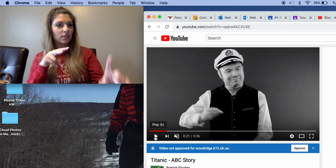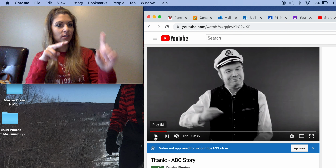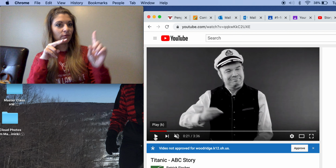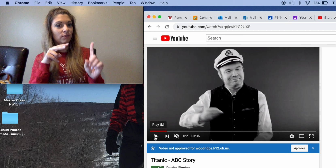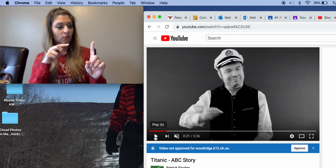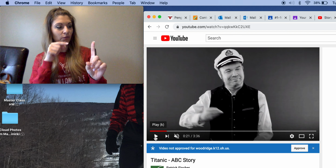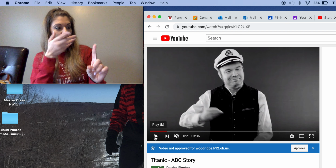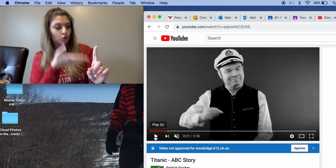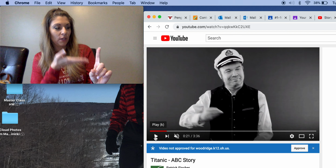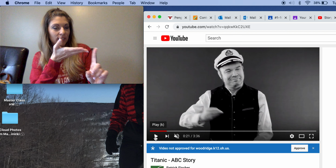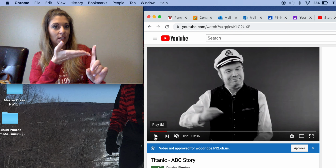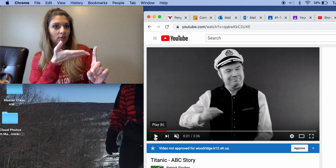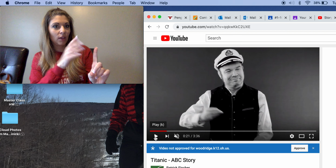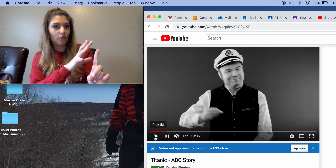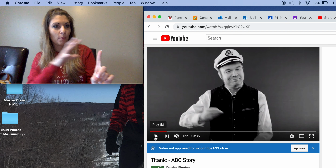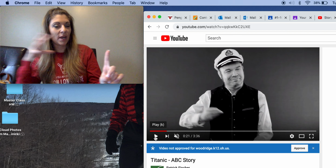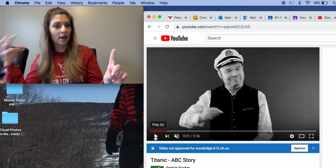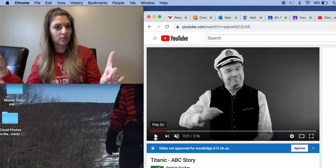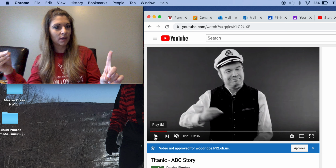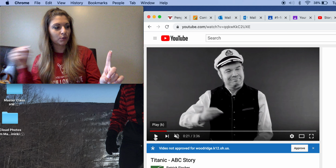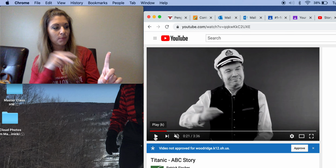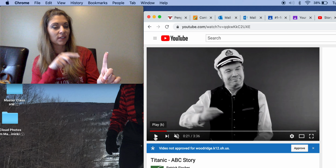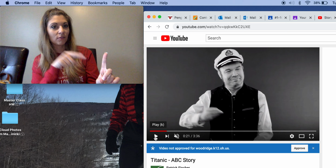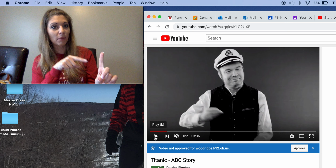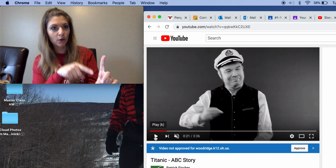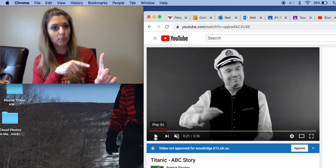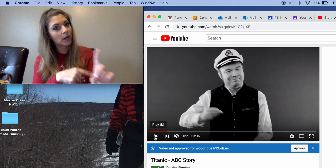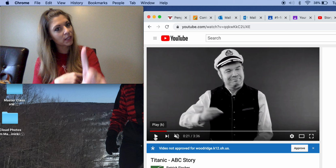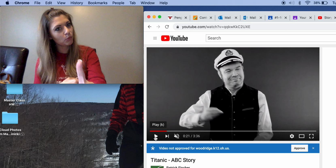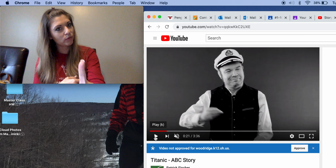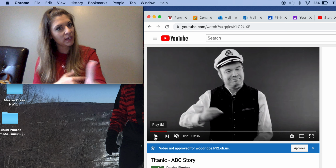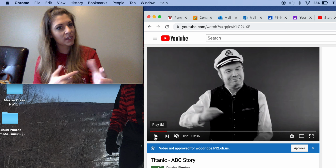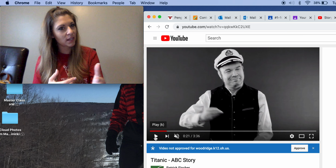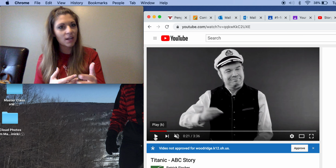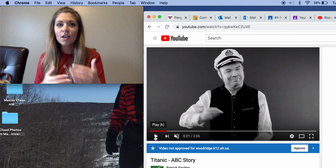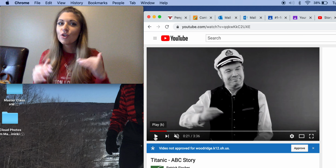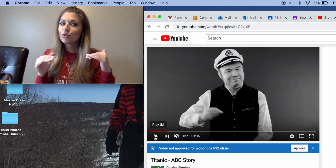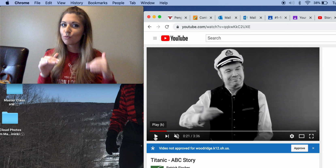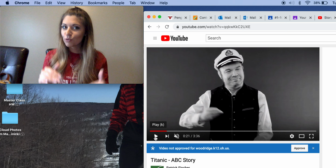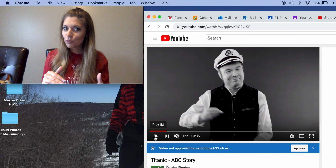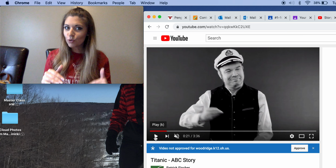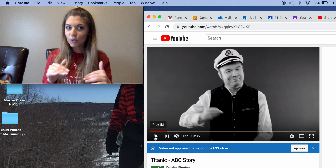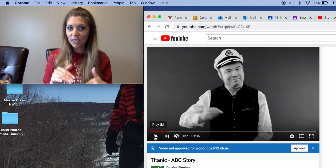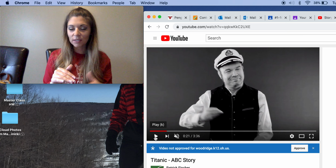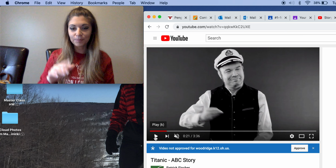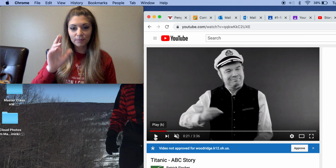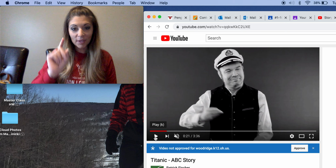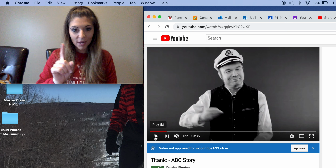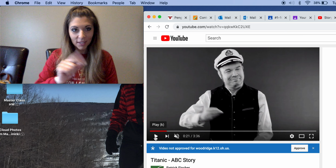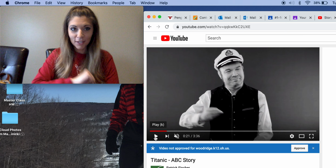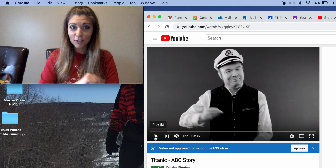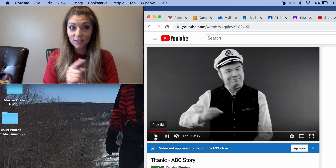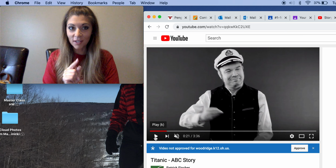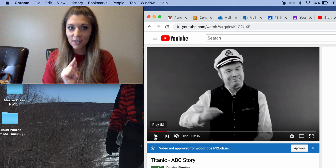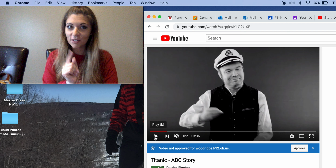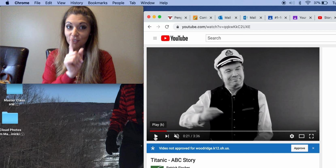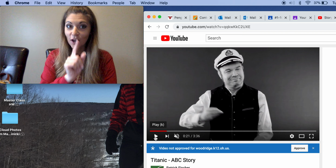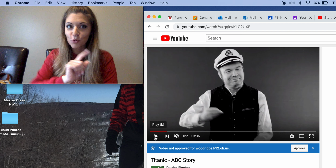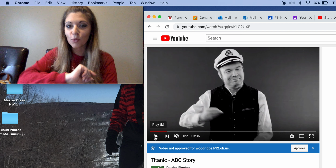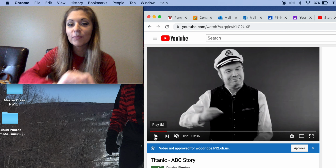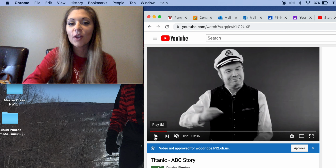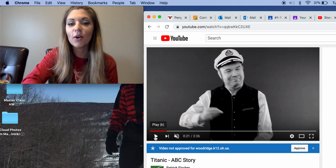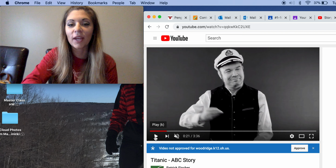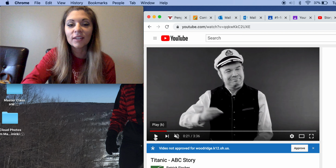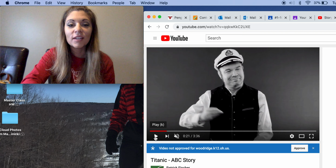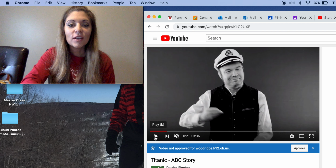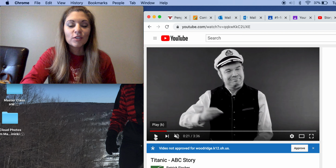third person visualizing like from an outside perspective my own body moving again. So it's super neat. Said neat, not